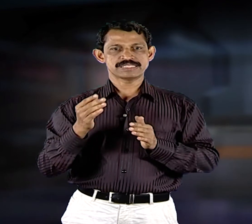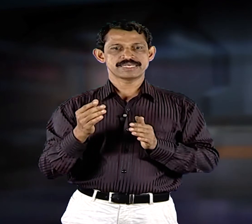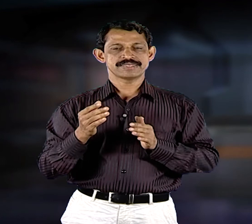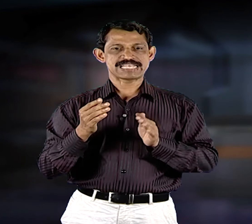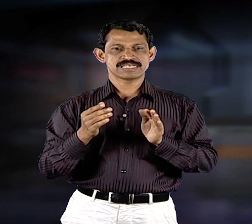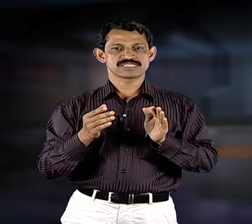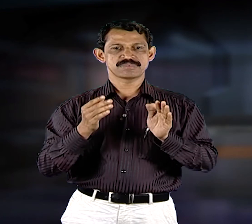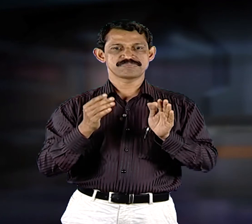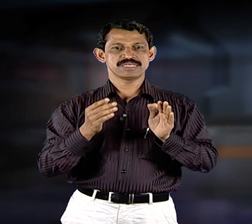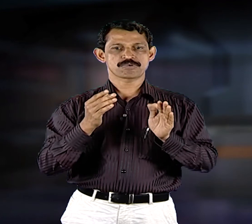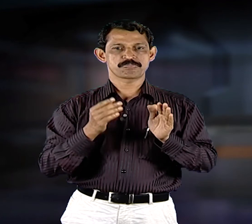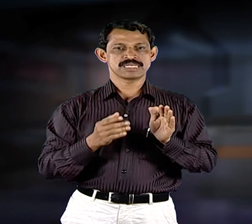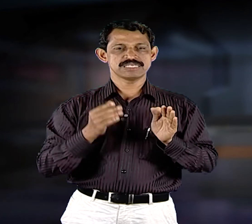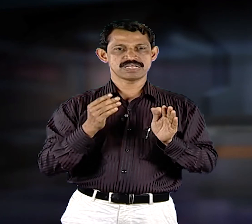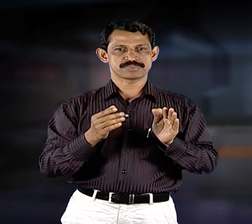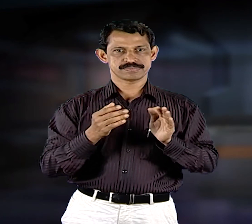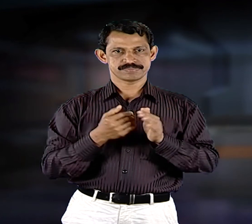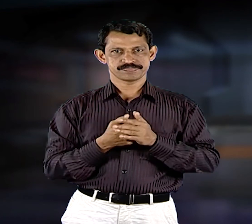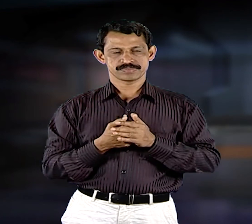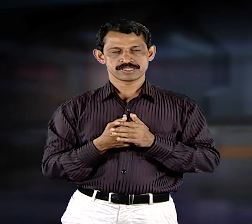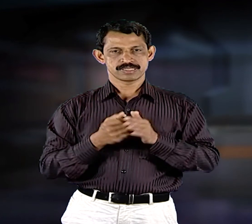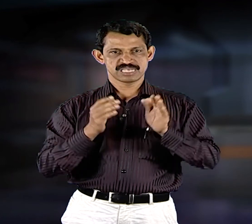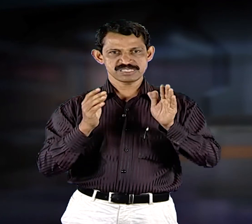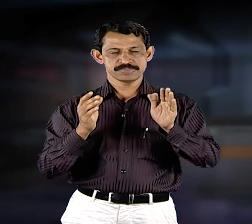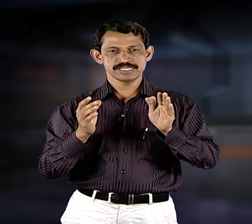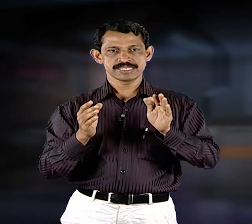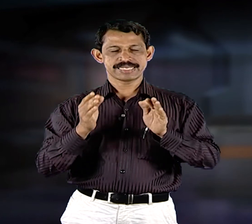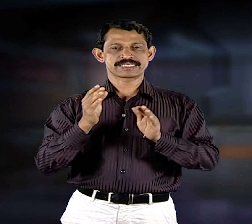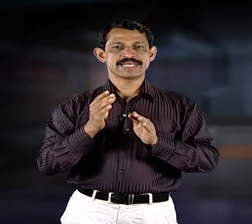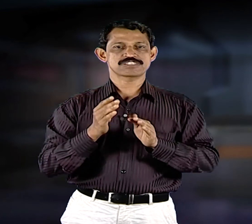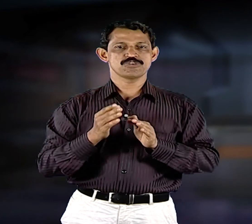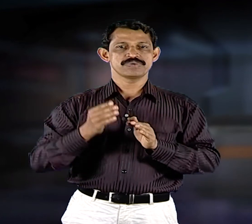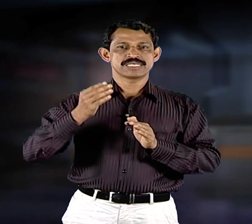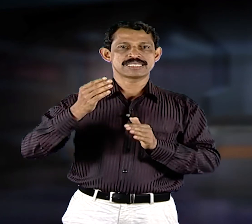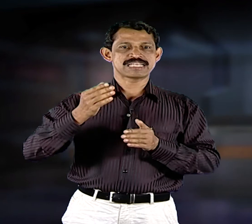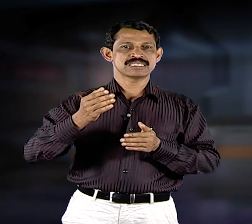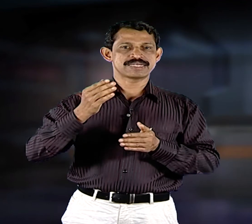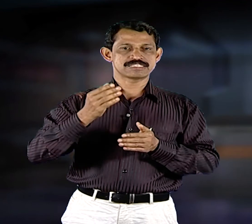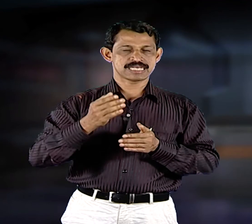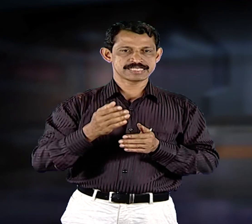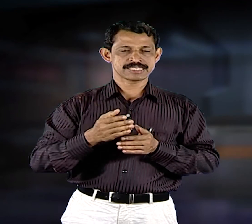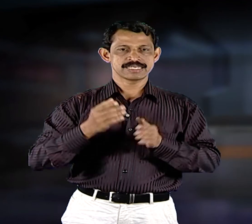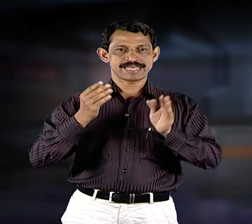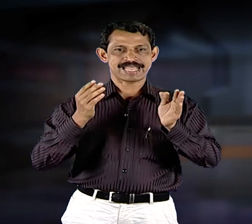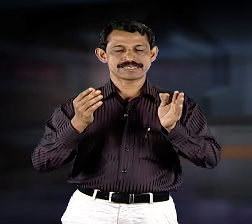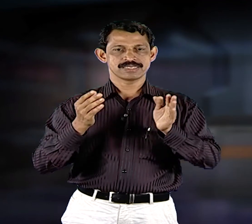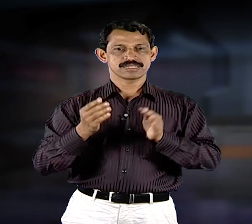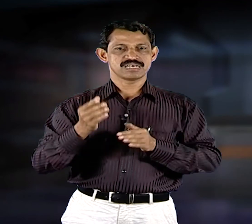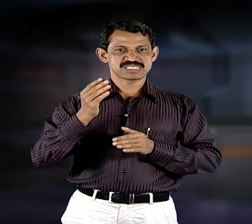and nationalism must be properly developed. There must be a creation of international understanding and there must